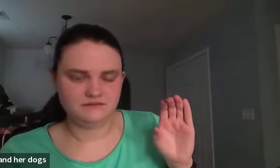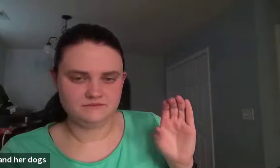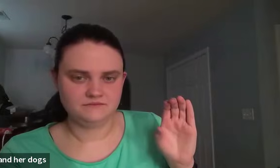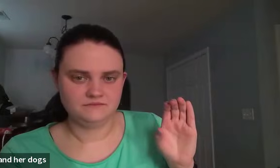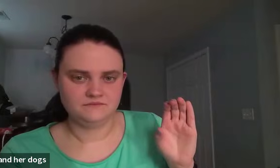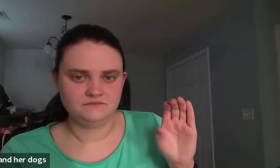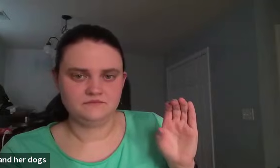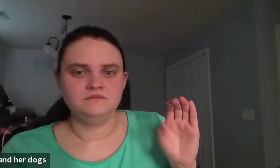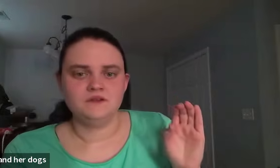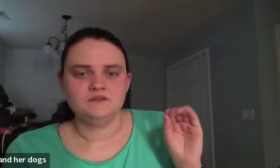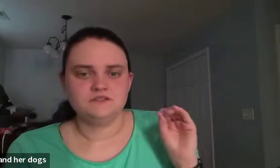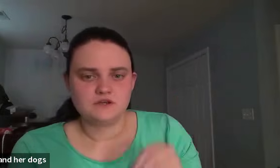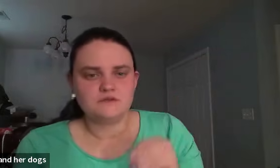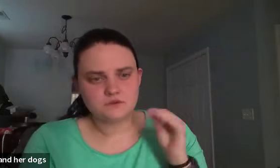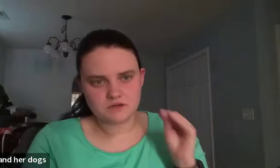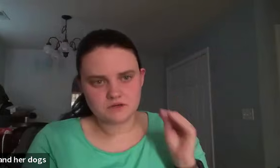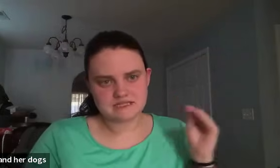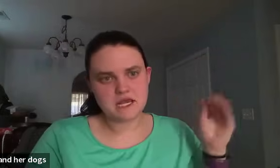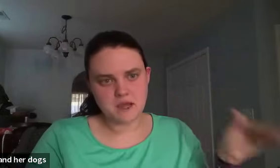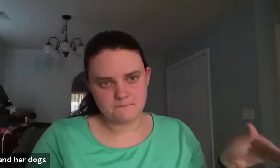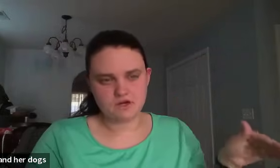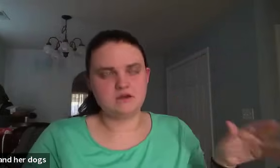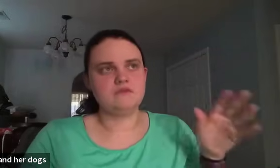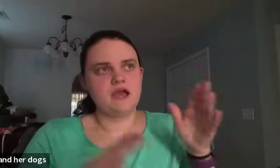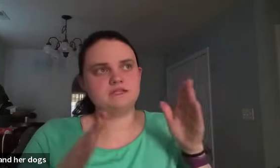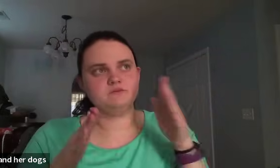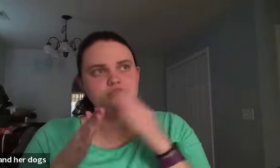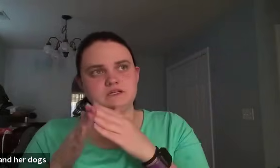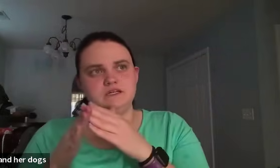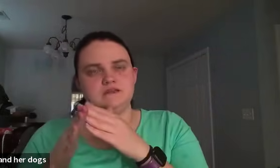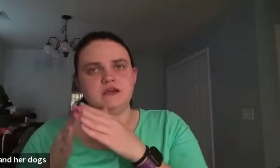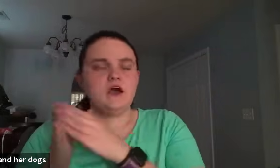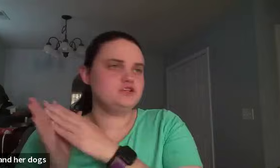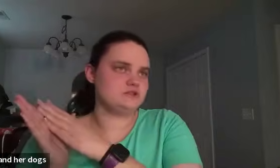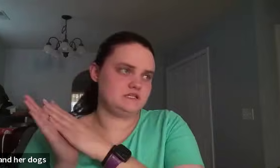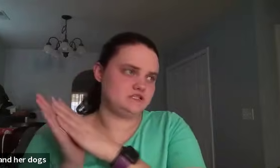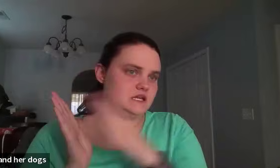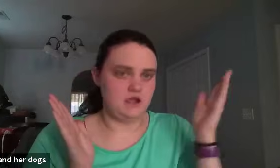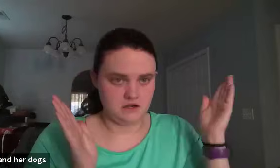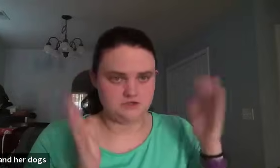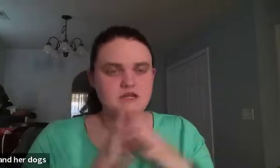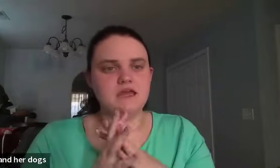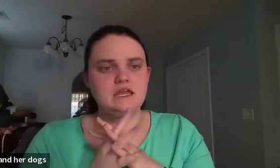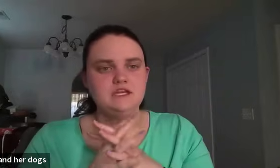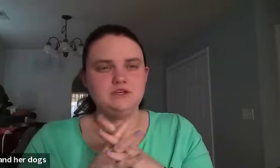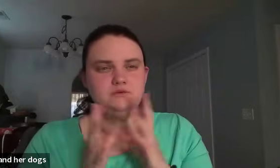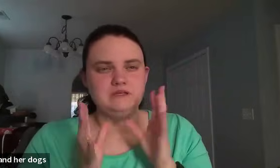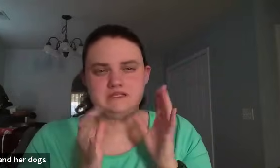Okay. So if you were going to say a number that's between like 100 to 900 and it's